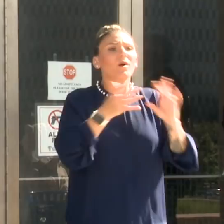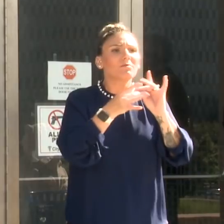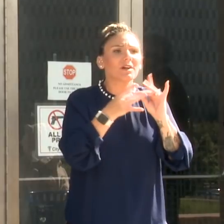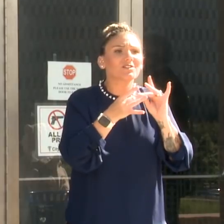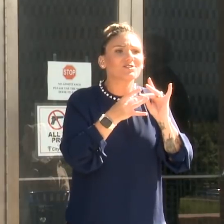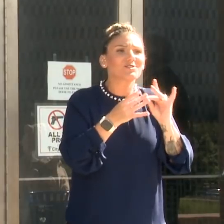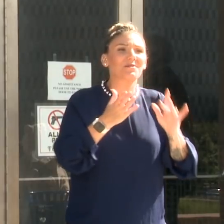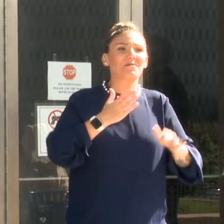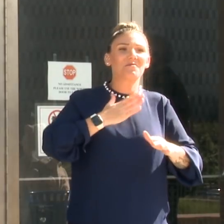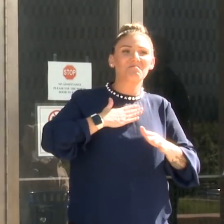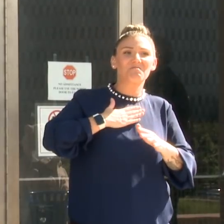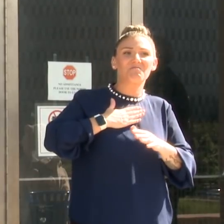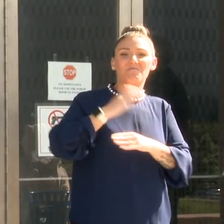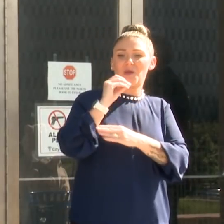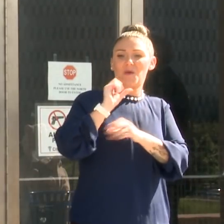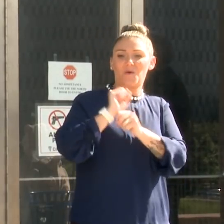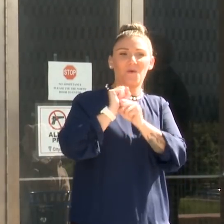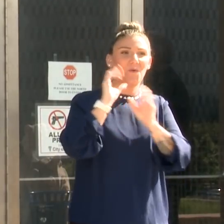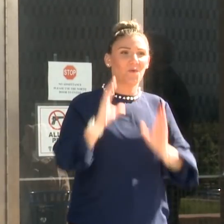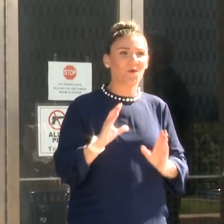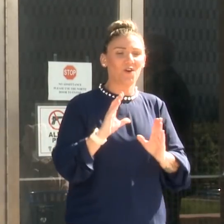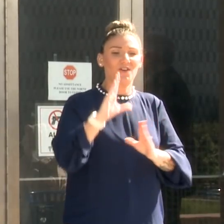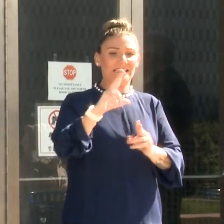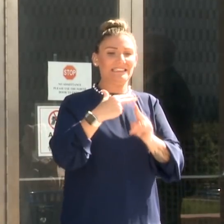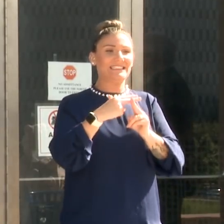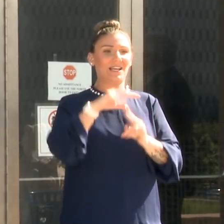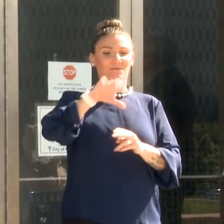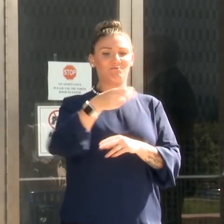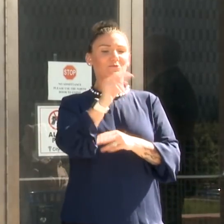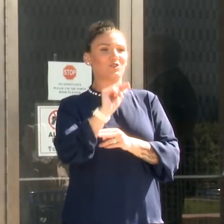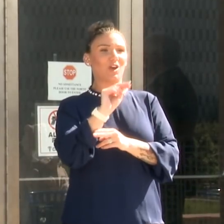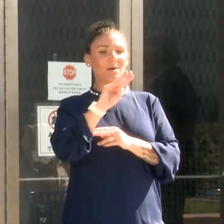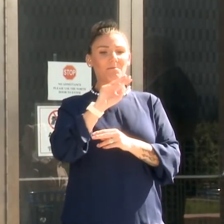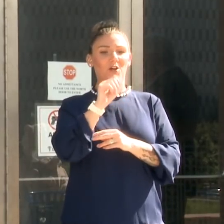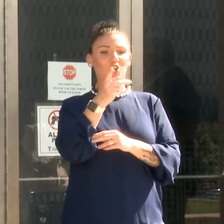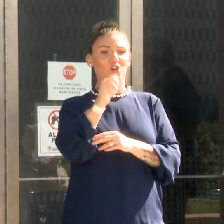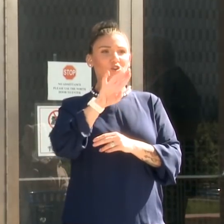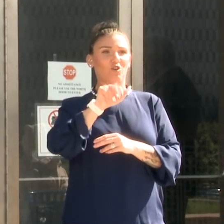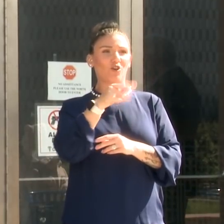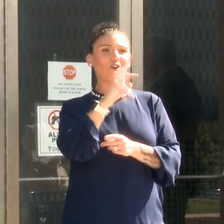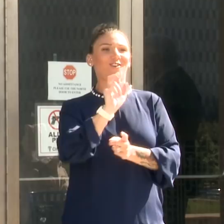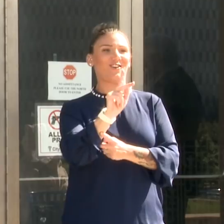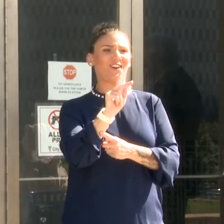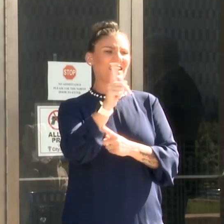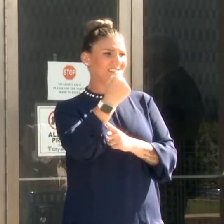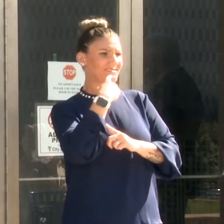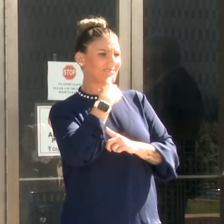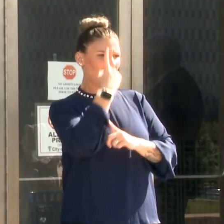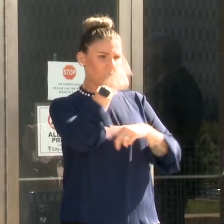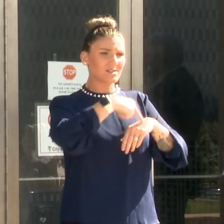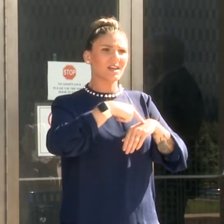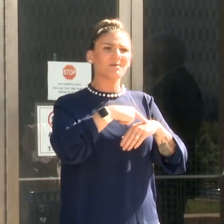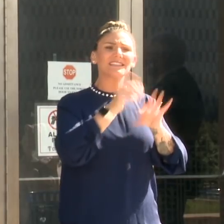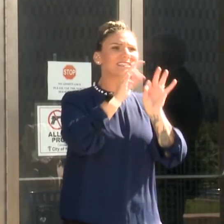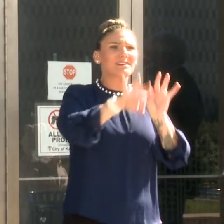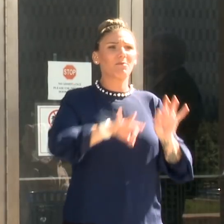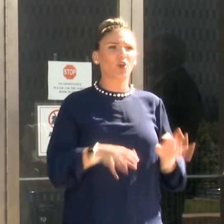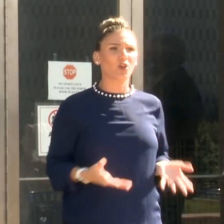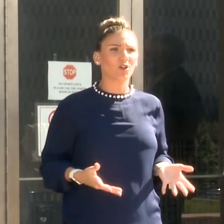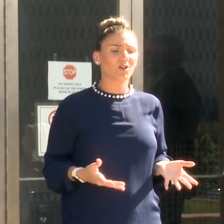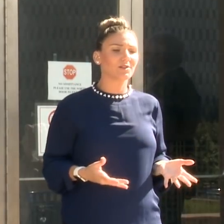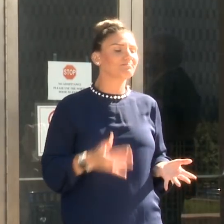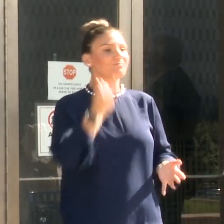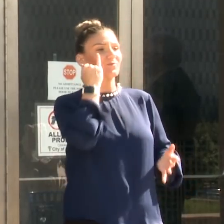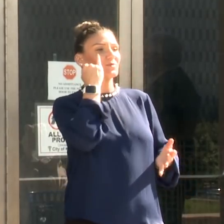my predecessor's chief of staff is a gentleman by the name of John McGurk, who I think put it very well once. And he said, yeah, it's really simple, right? Let's say